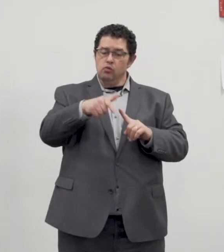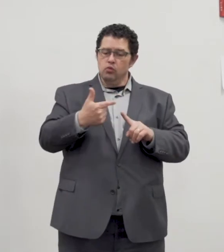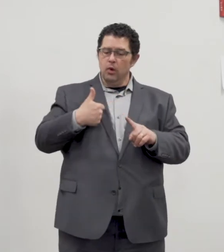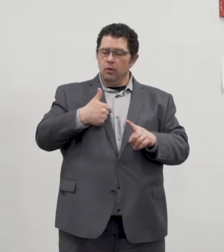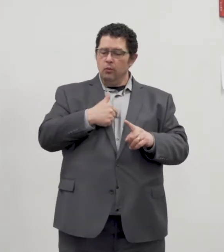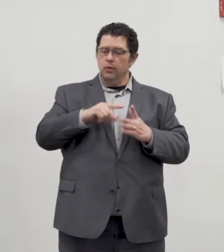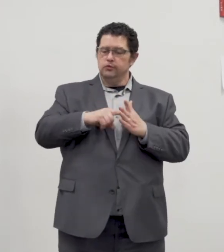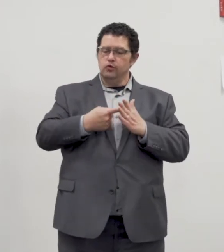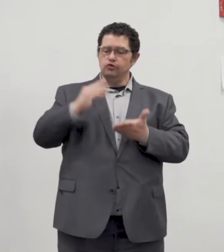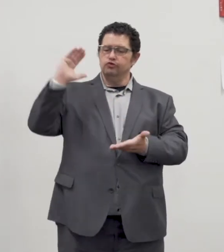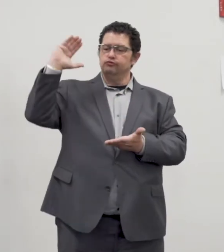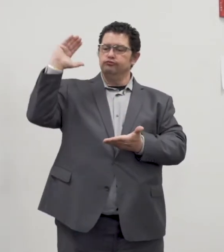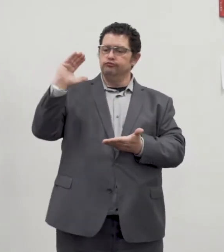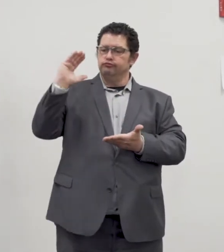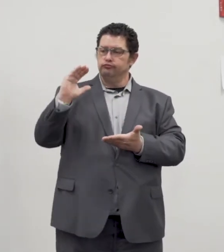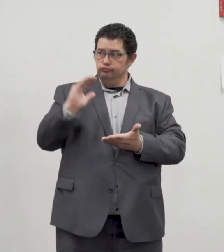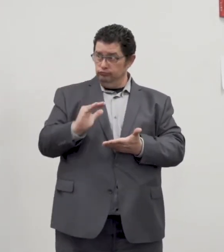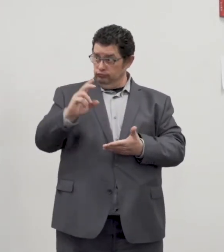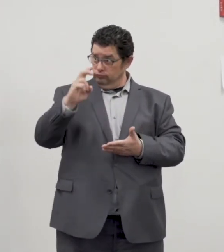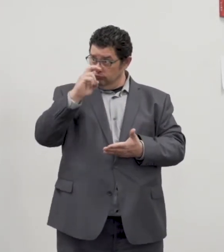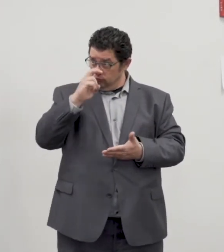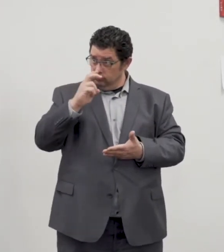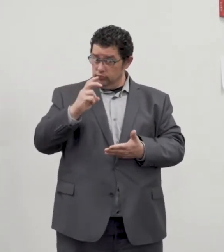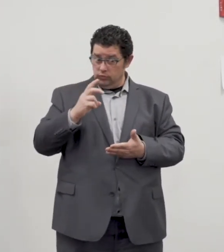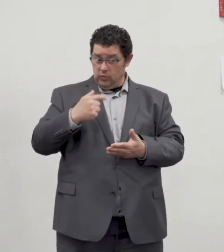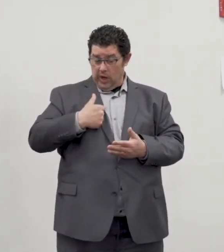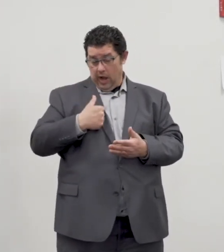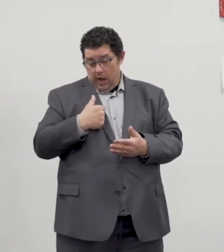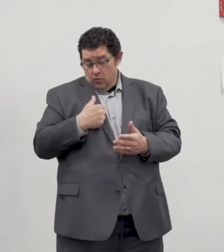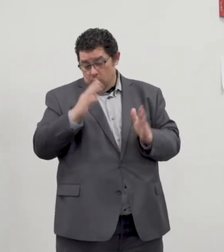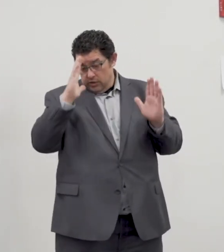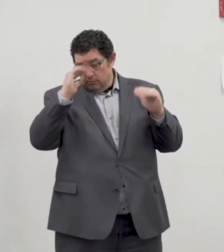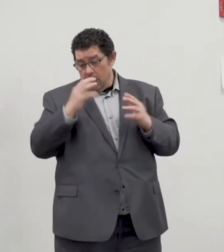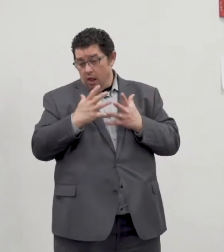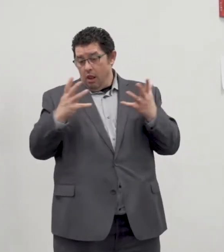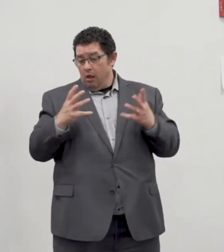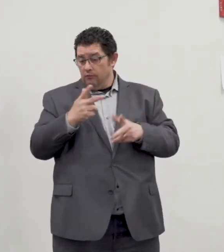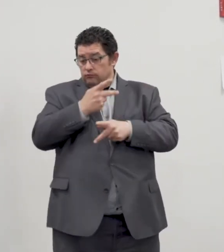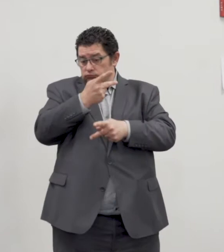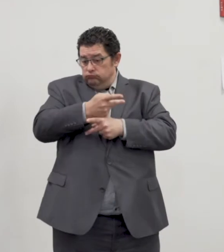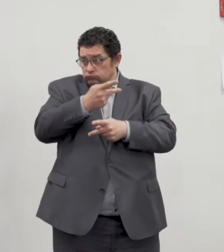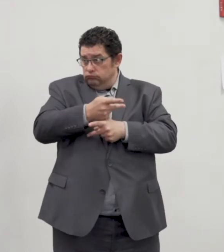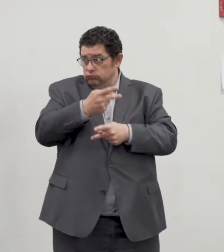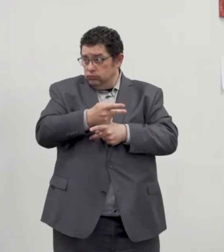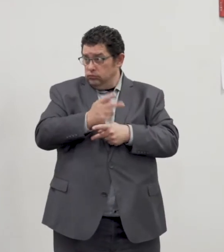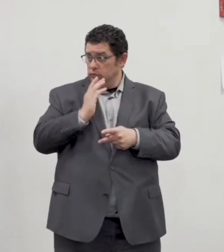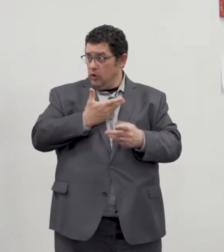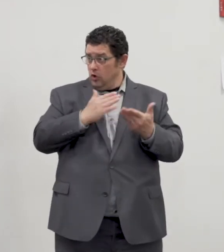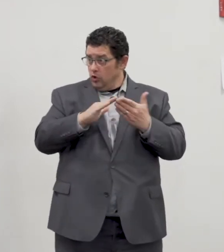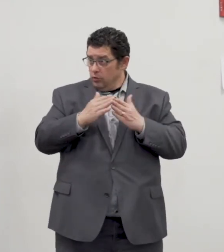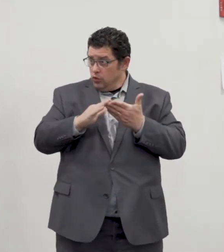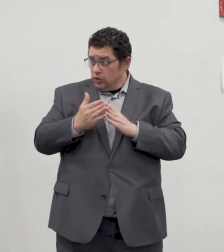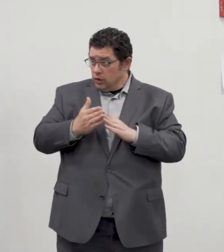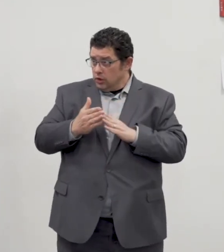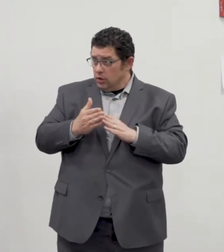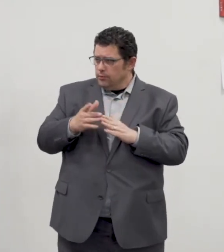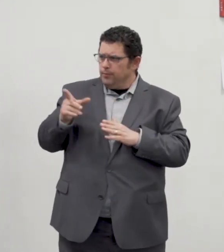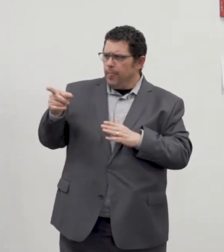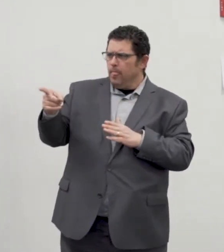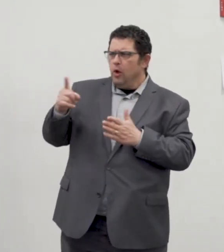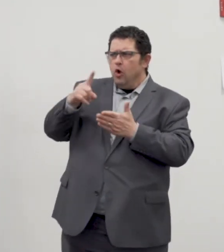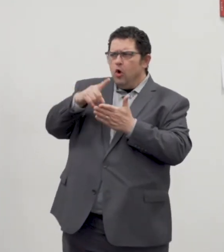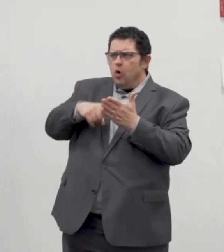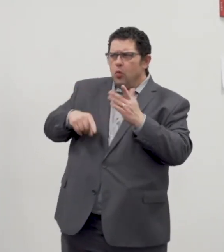restrictions, I would expect a lot of caution in our community. How much have you relied on what you've heard from the White House Task